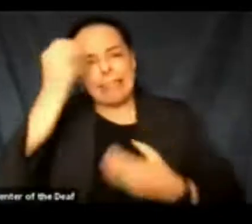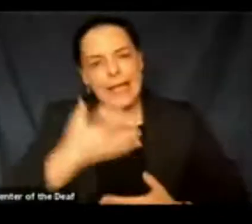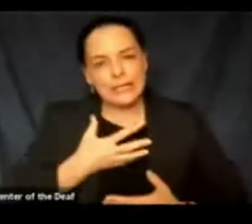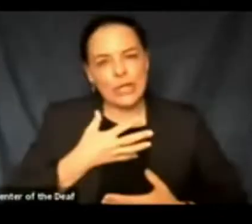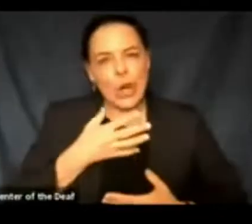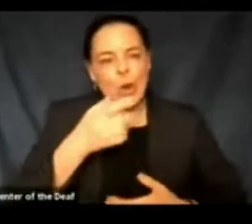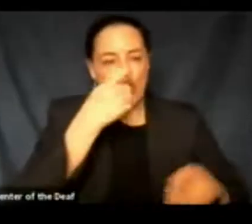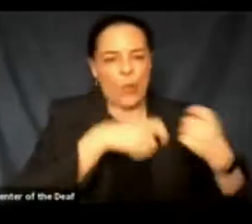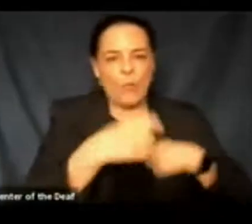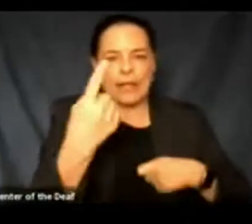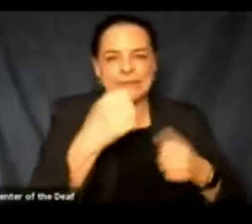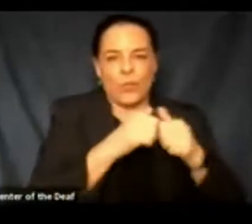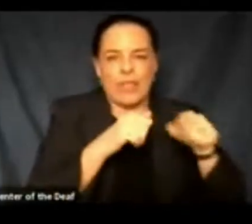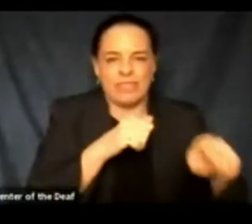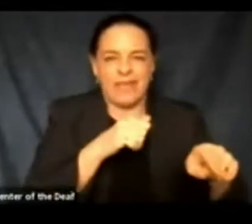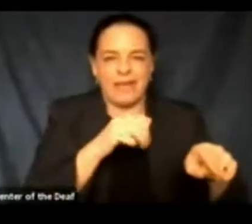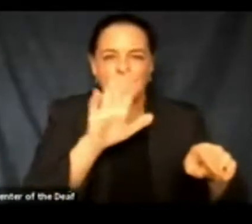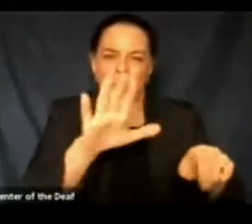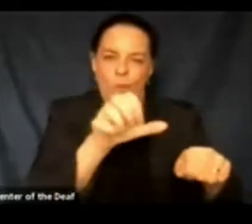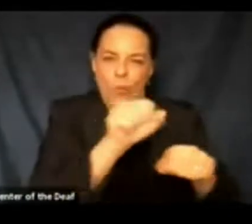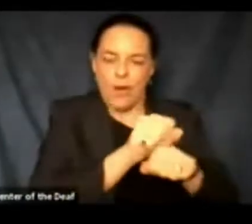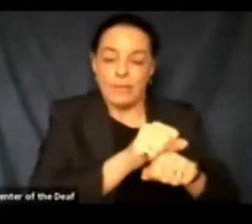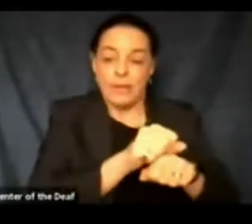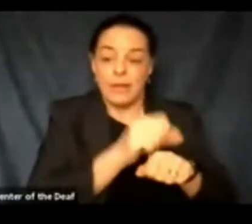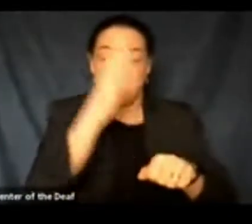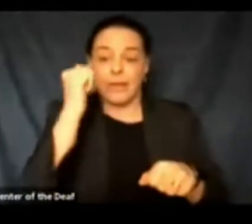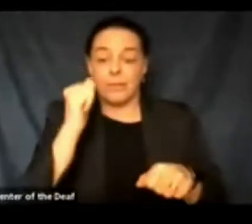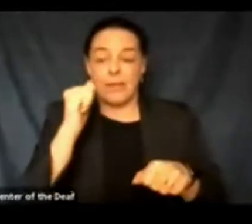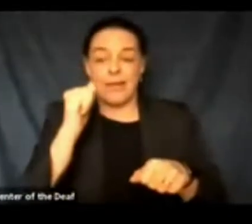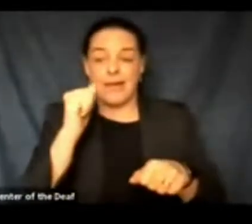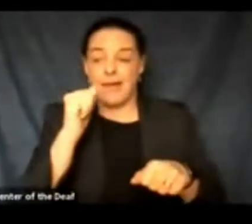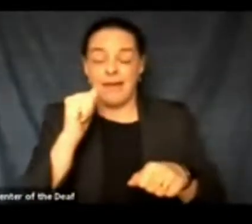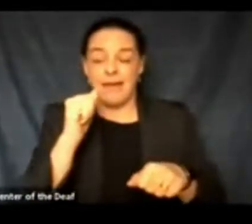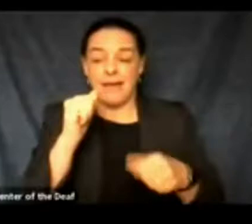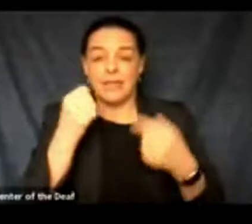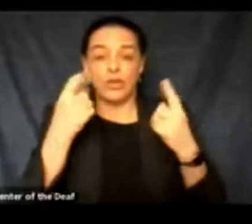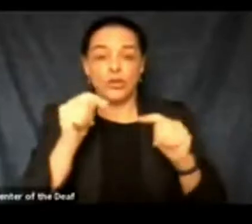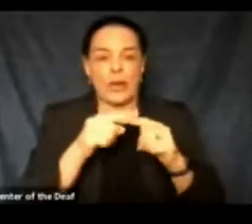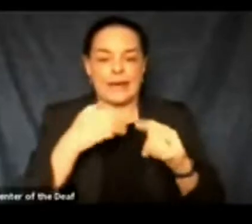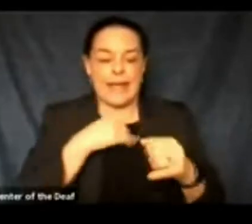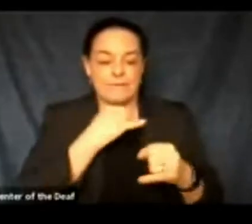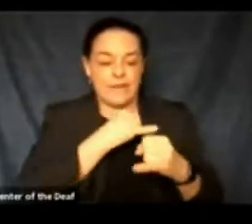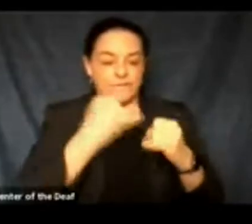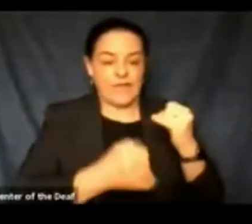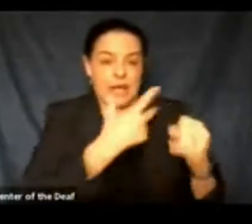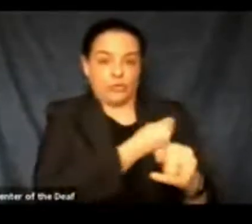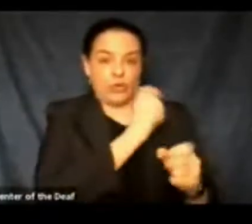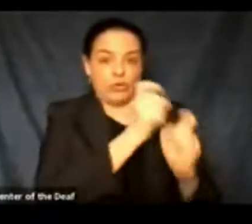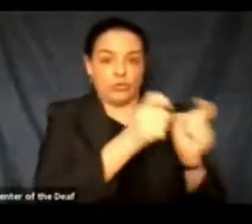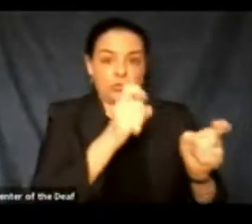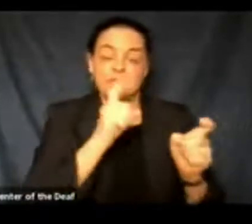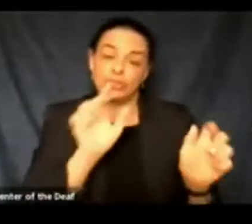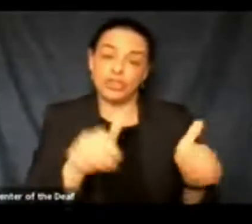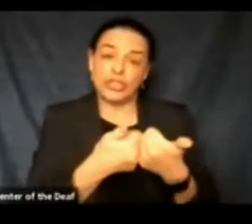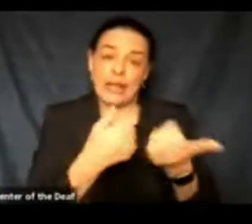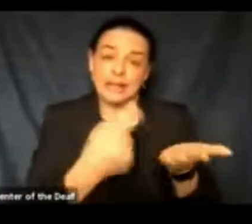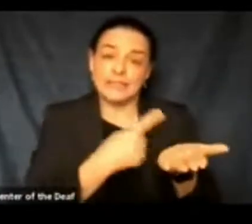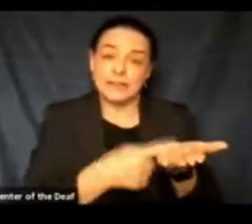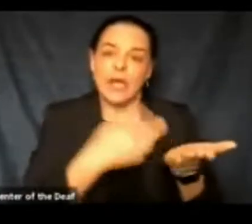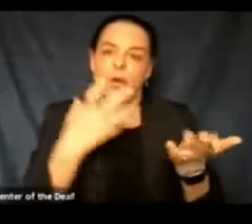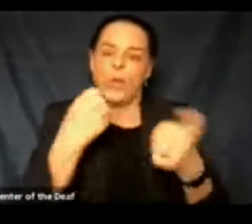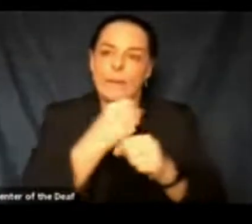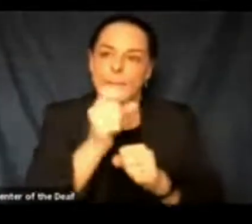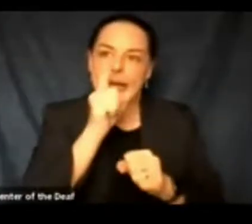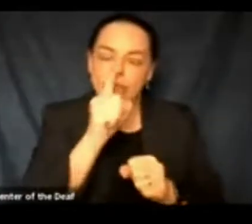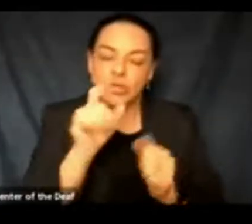slot, because we really, the end of the day haul to get those final doses completed is challenging. And so we want to make sure